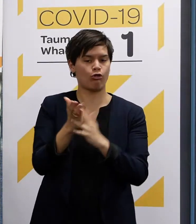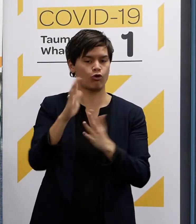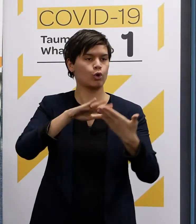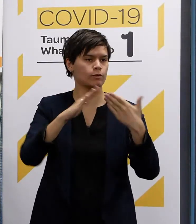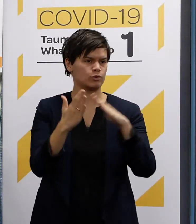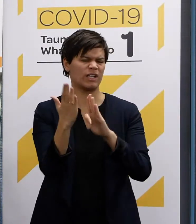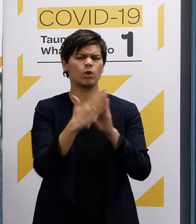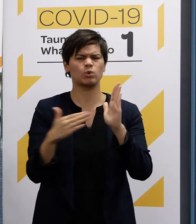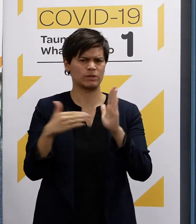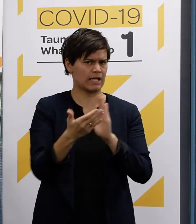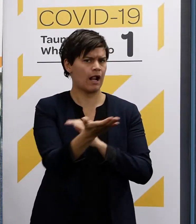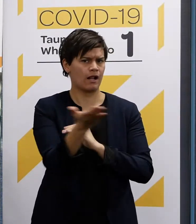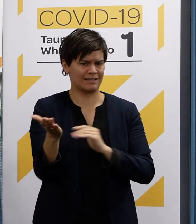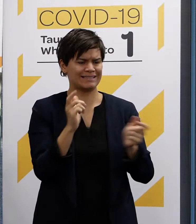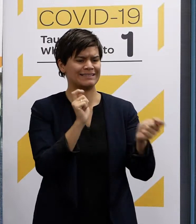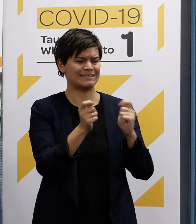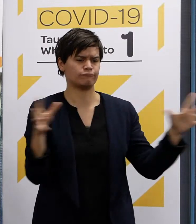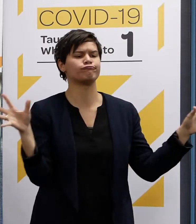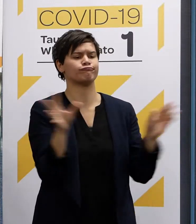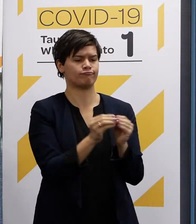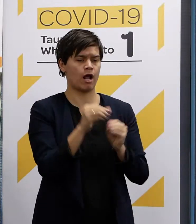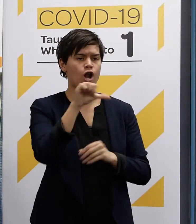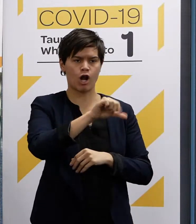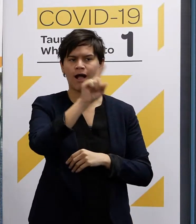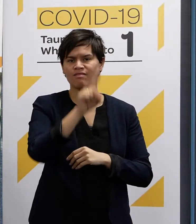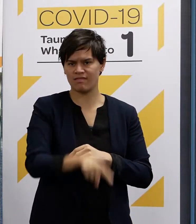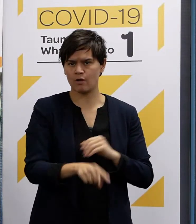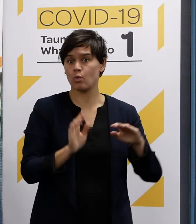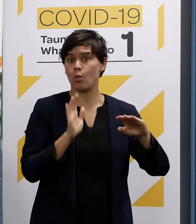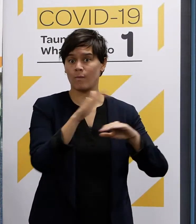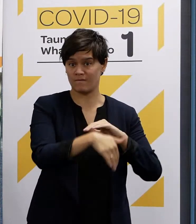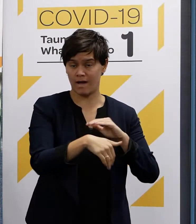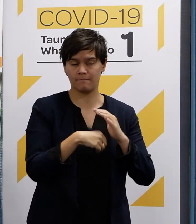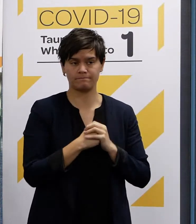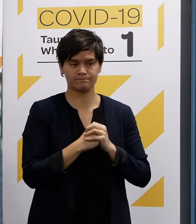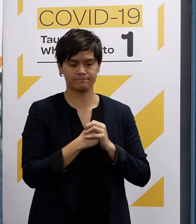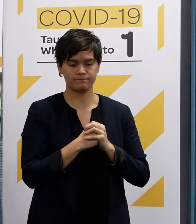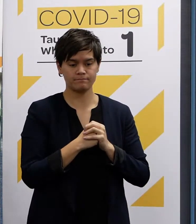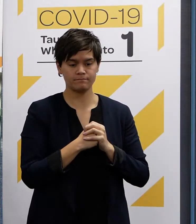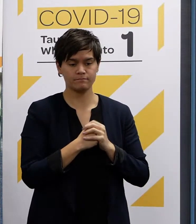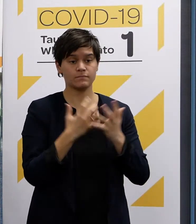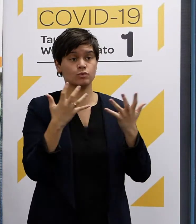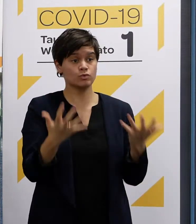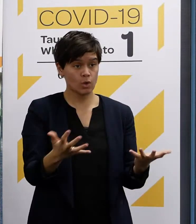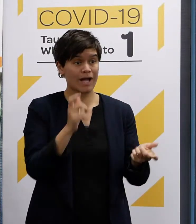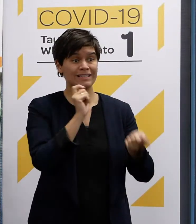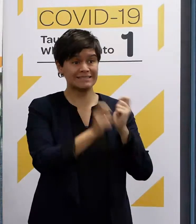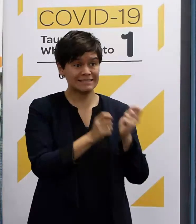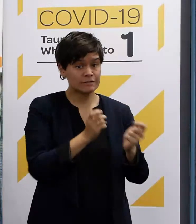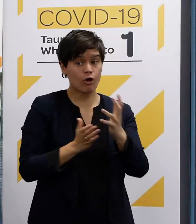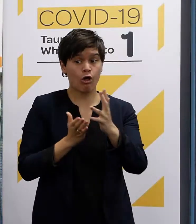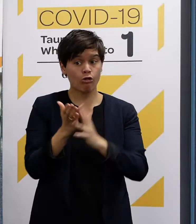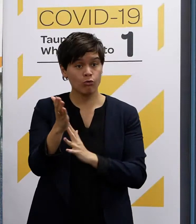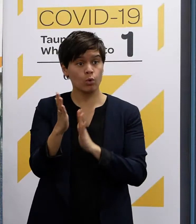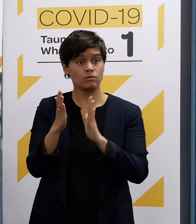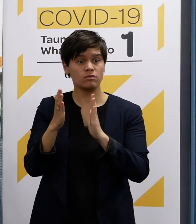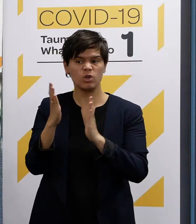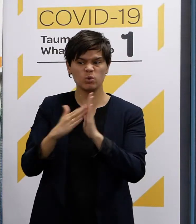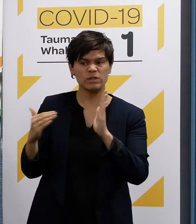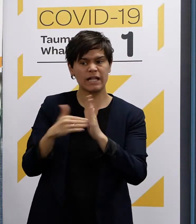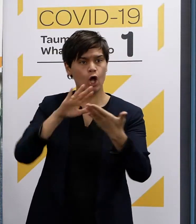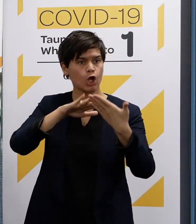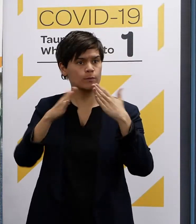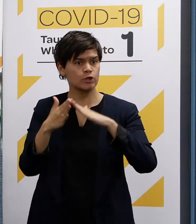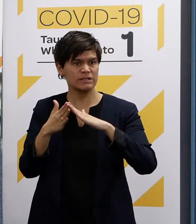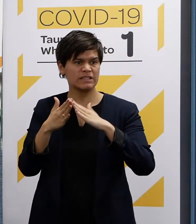So there is not only good capacity for us to do the swabbing across our communities, but also, of course, our labs